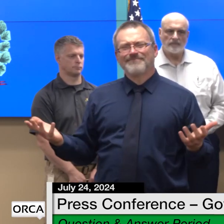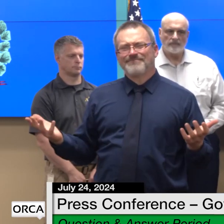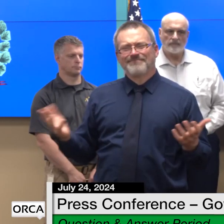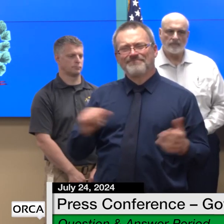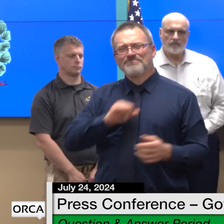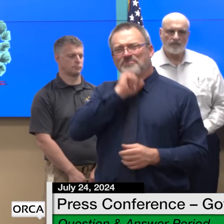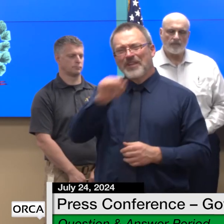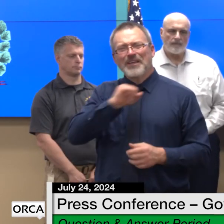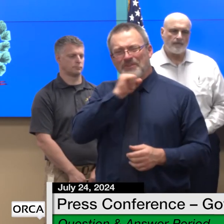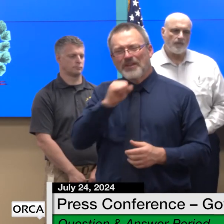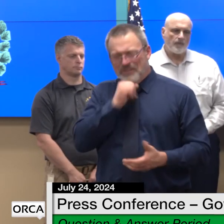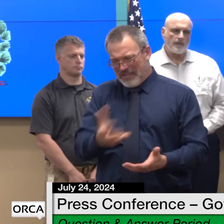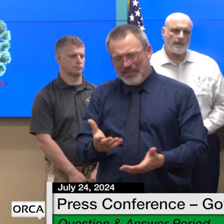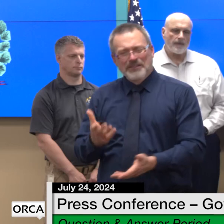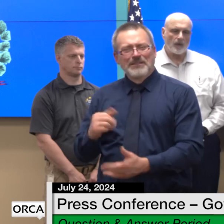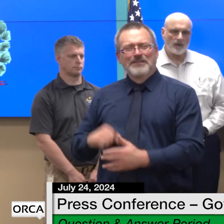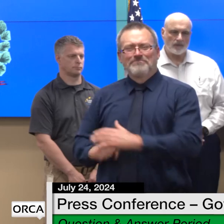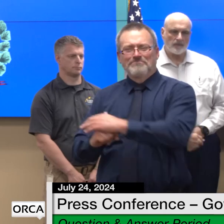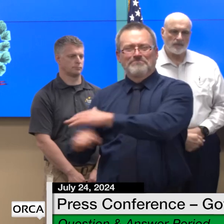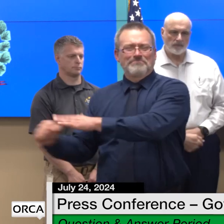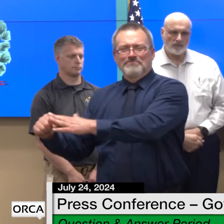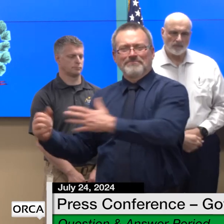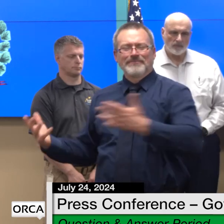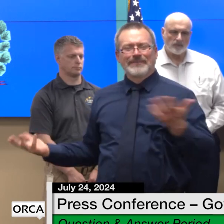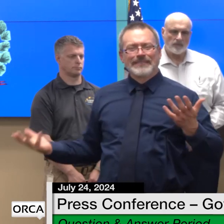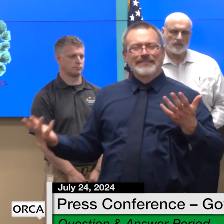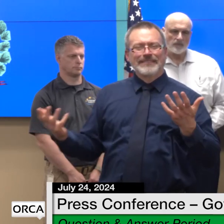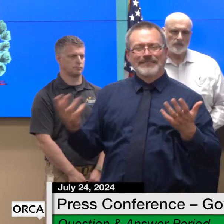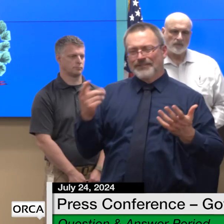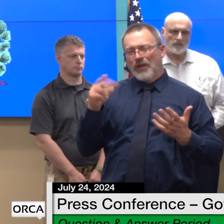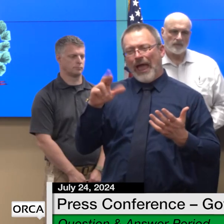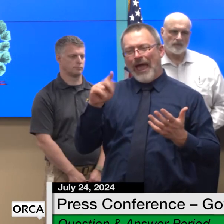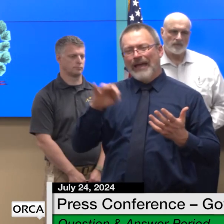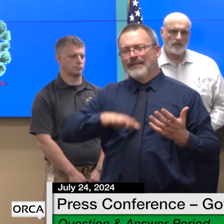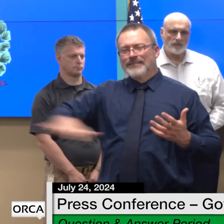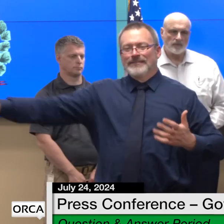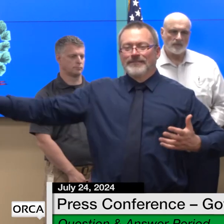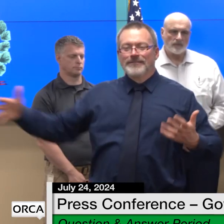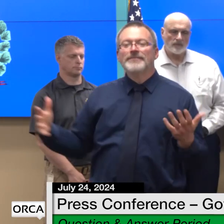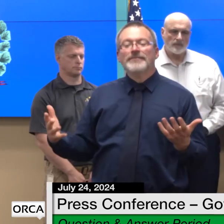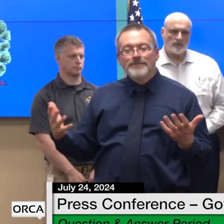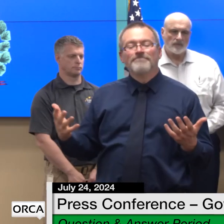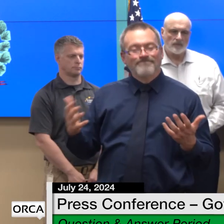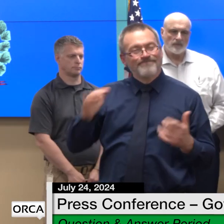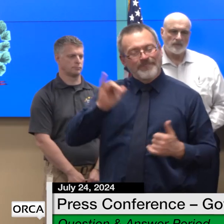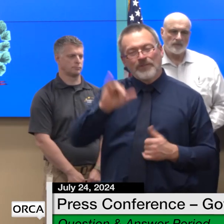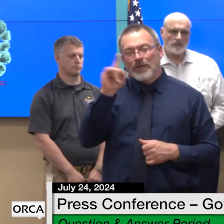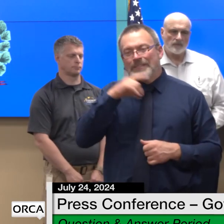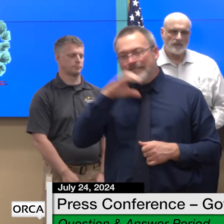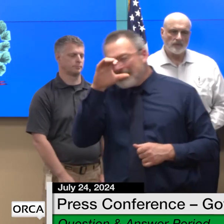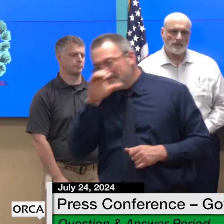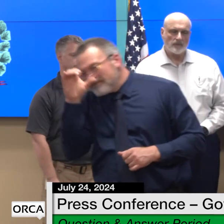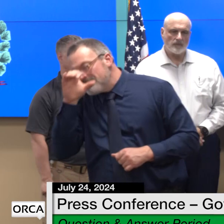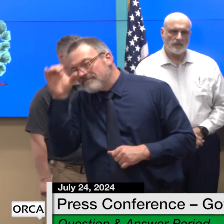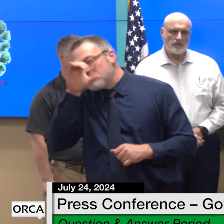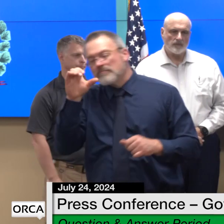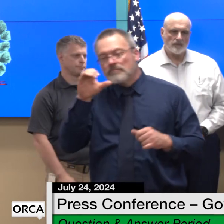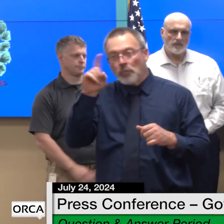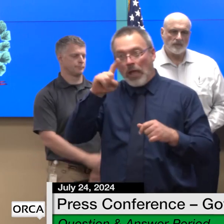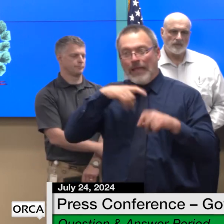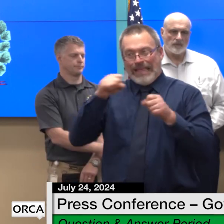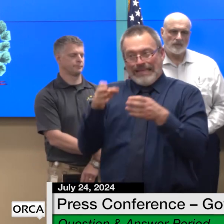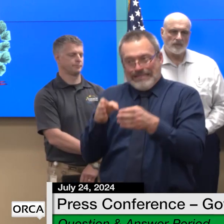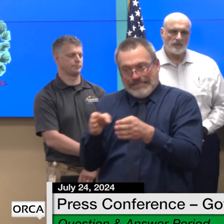we dig 100 feet in any river channel in Vermont. And so it is looking for those opportunities to create floodplain storage. I